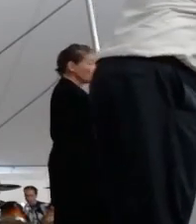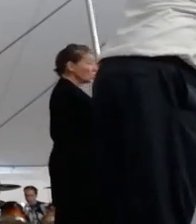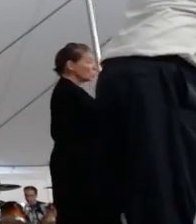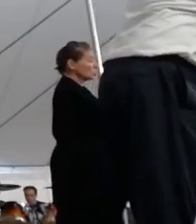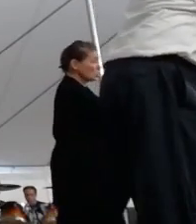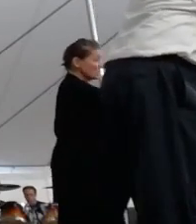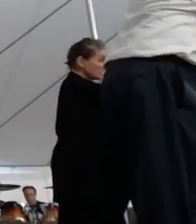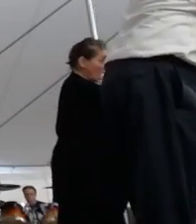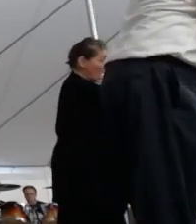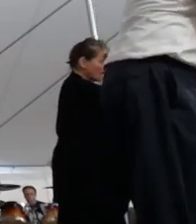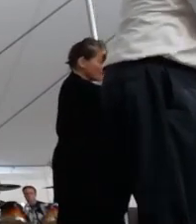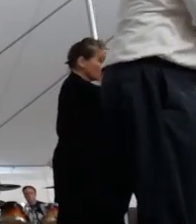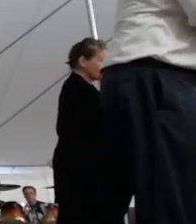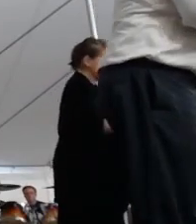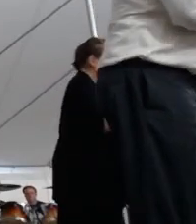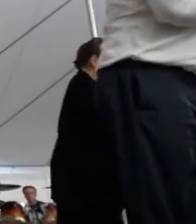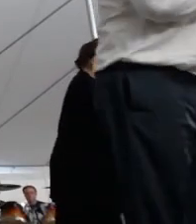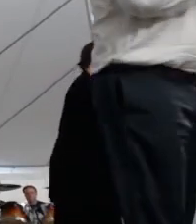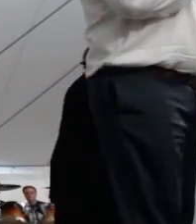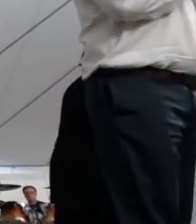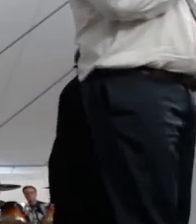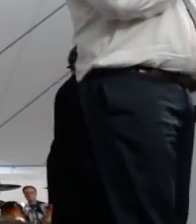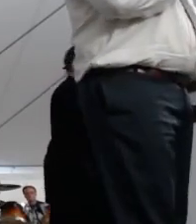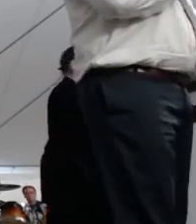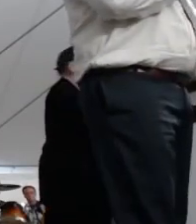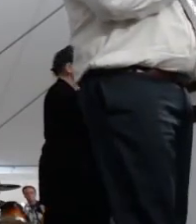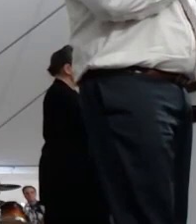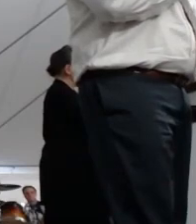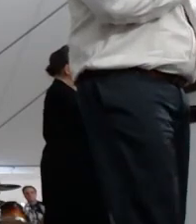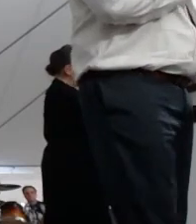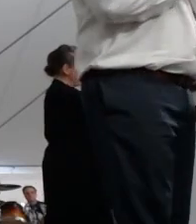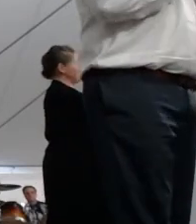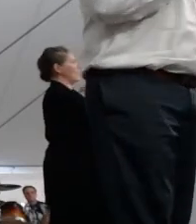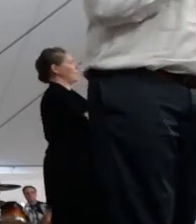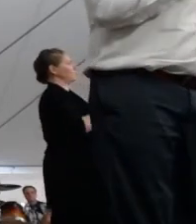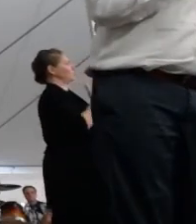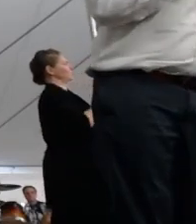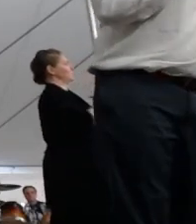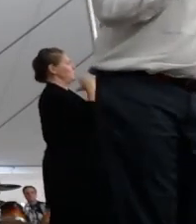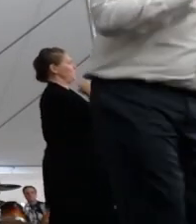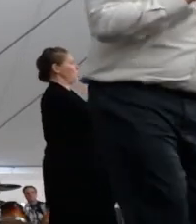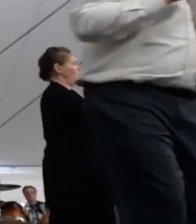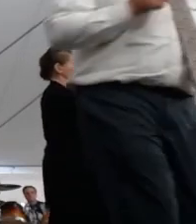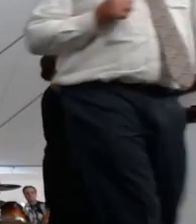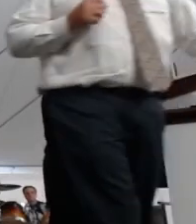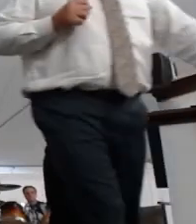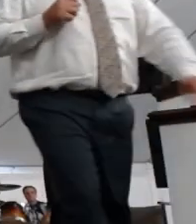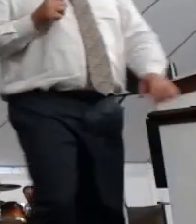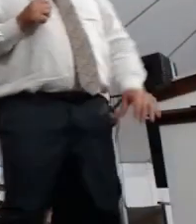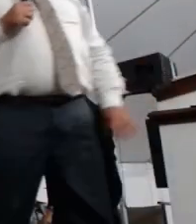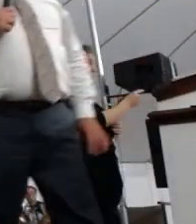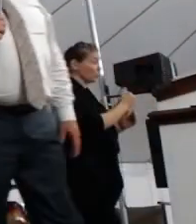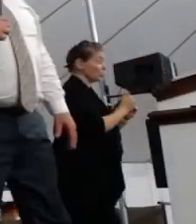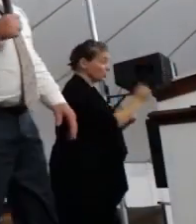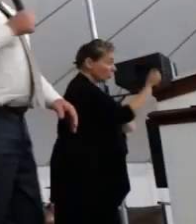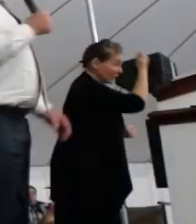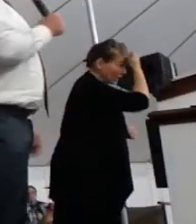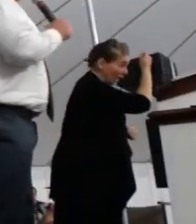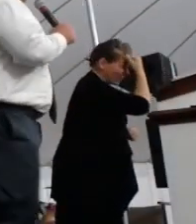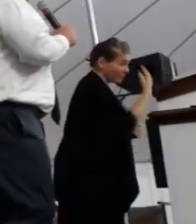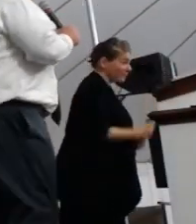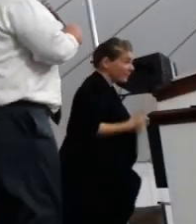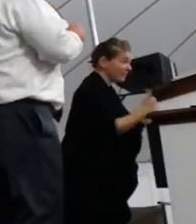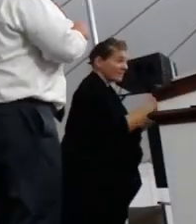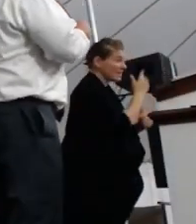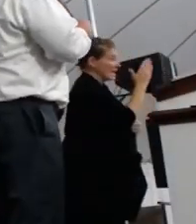live. Uh-huh. I said, if you get too old to learn, you're too dumb to live. There's never a point in